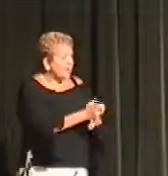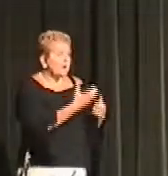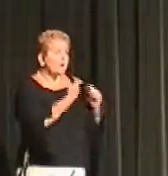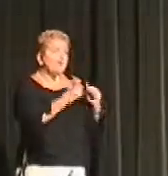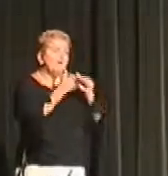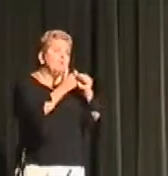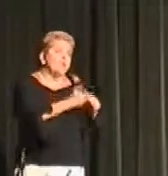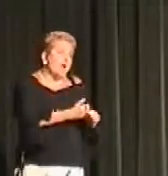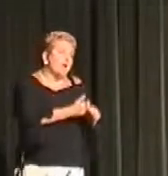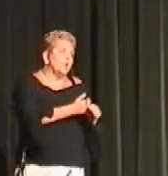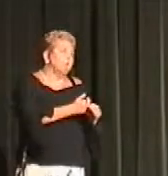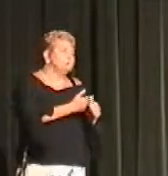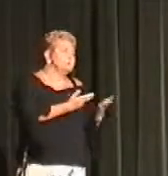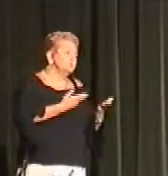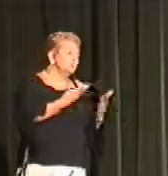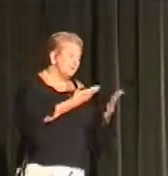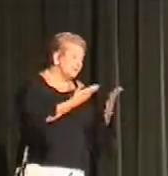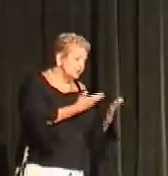Alcoholics Anonymous. I got a sponsor, I got active,